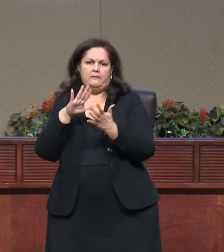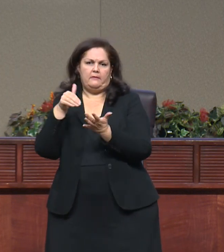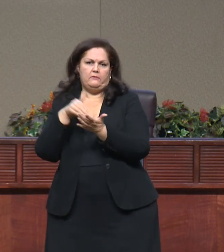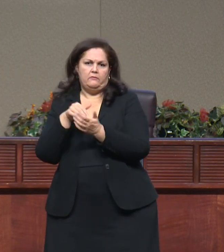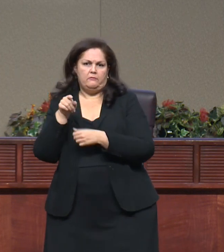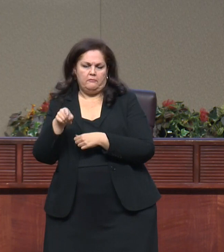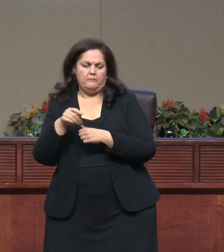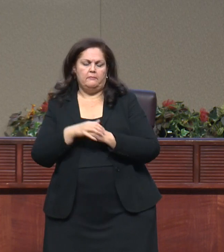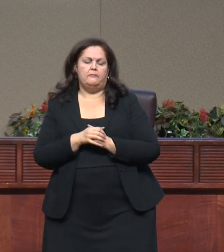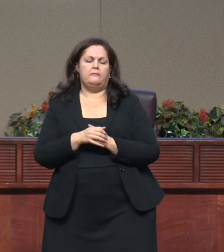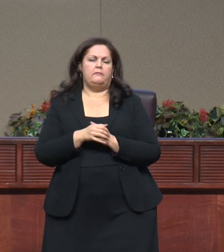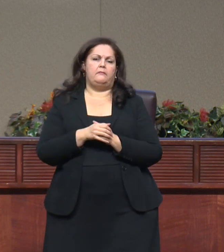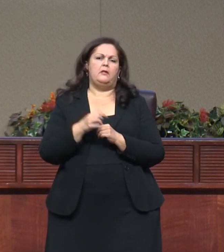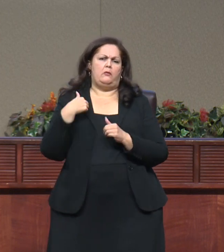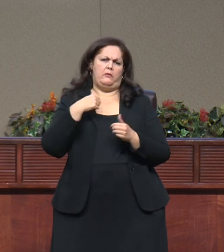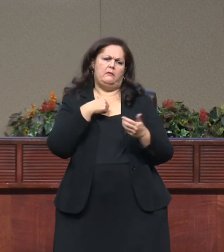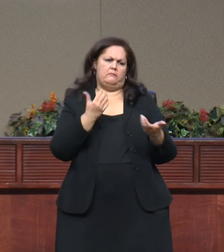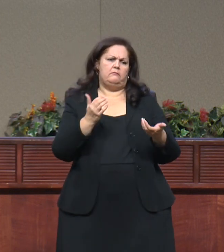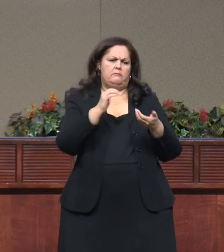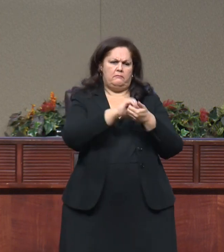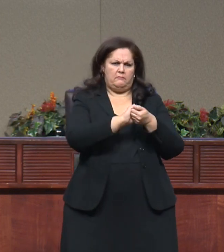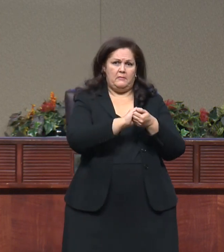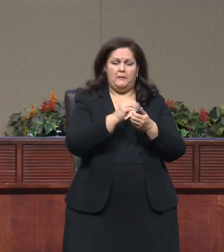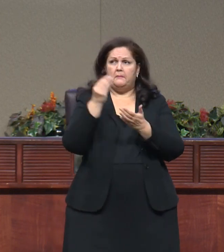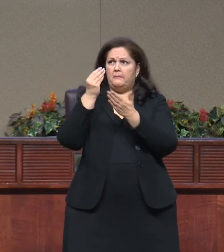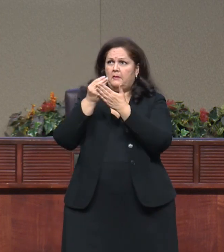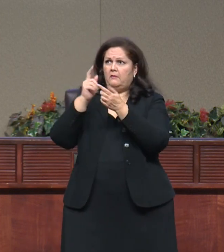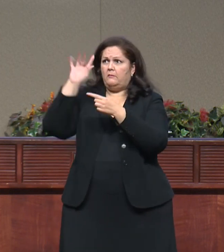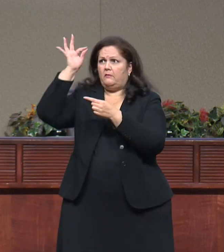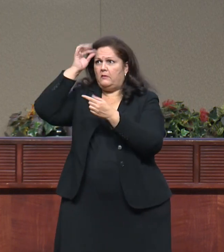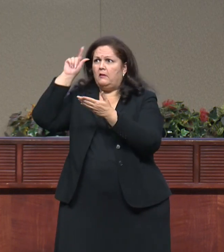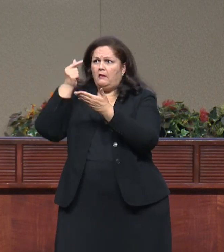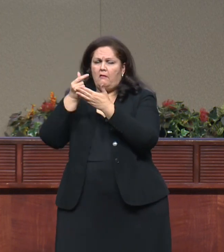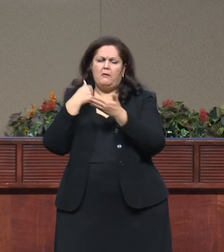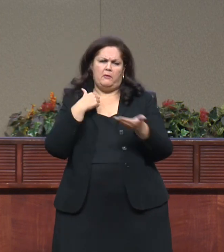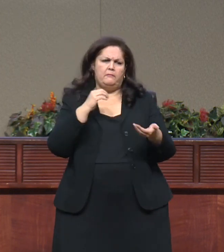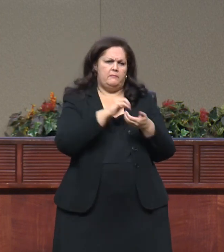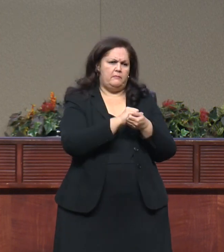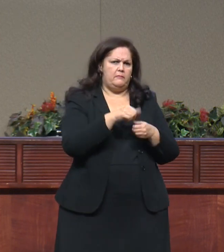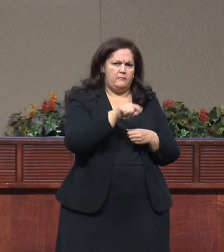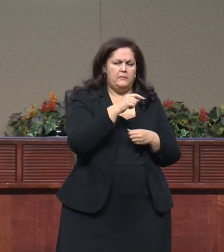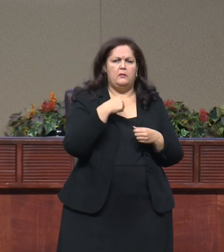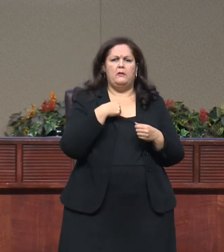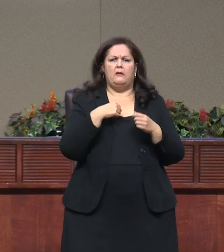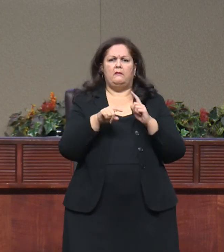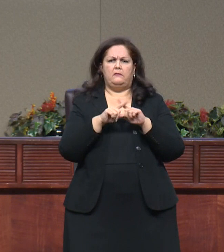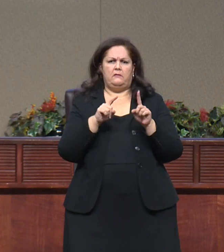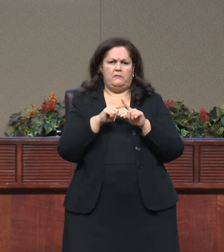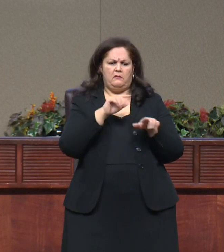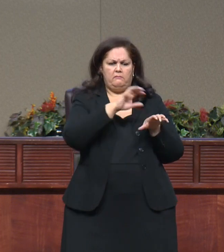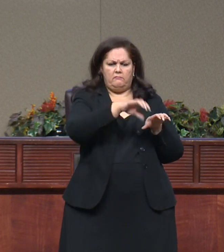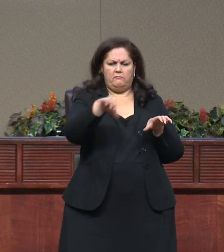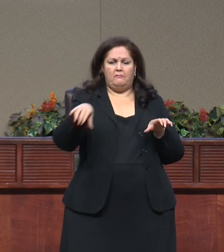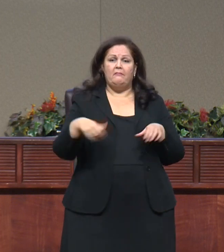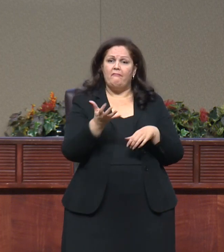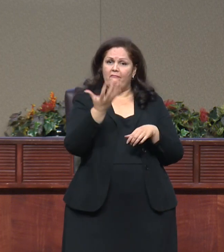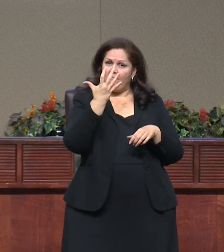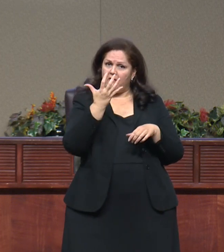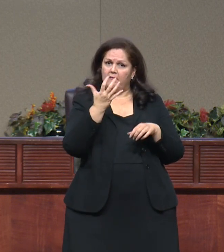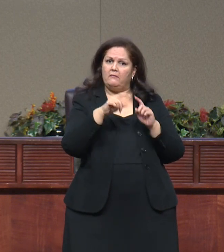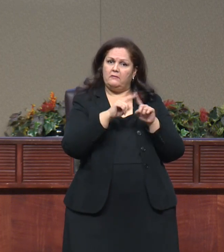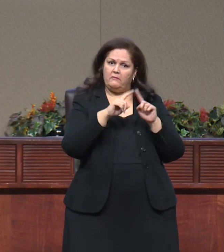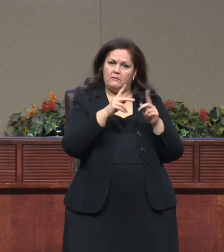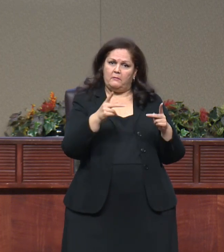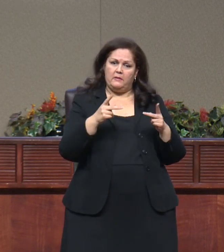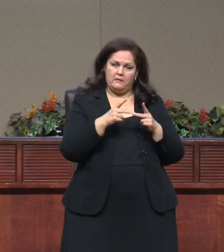Act monies that we receive from the federal government. We have 5 options throughout the county, and you can see